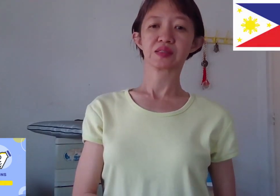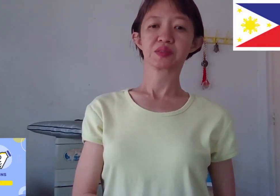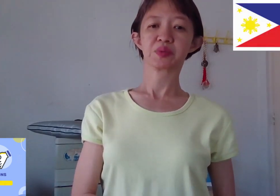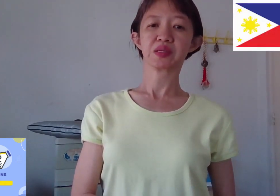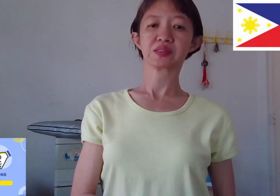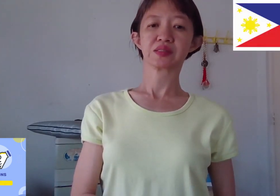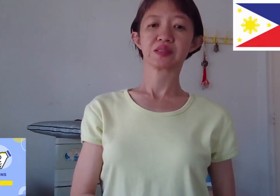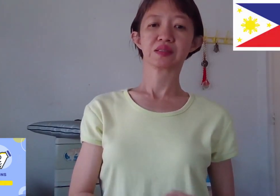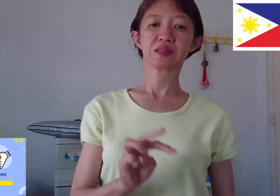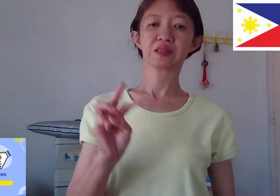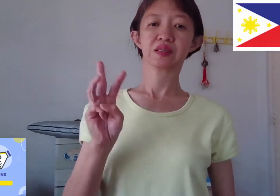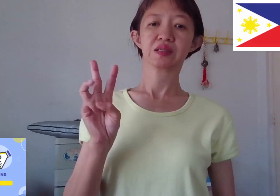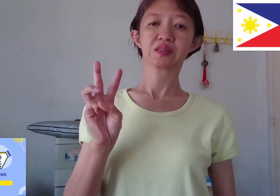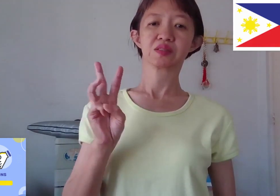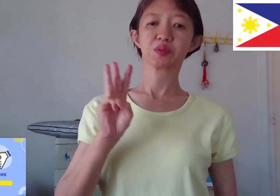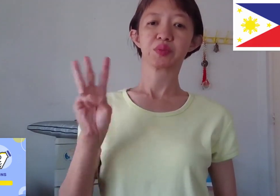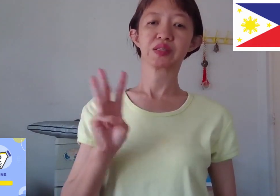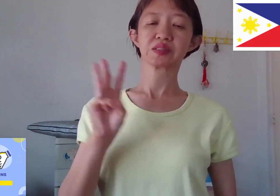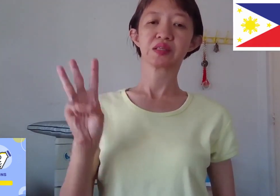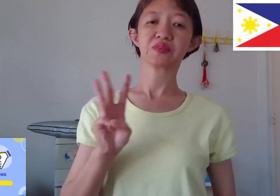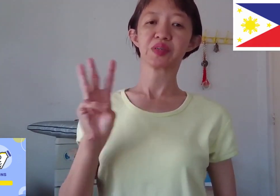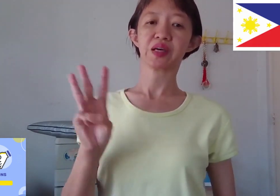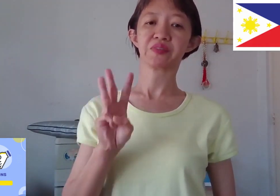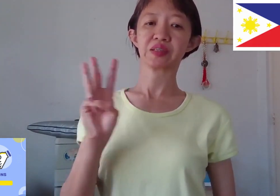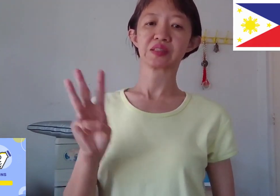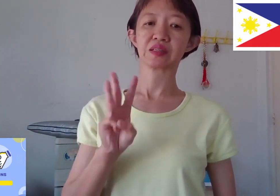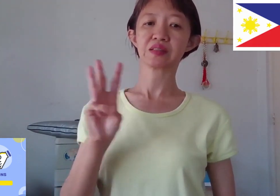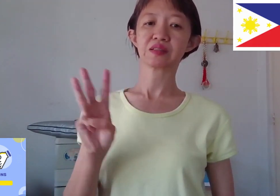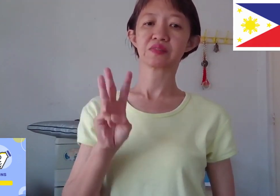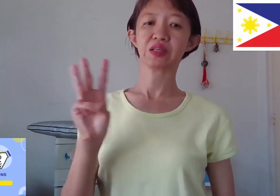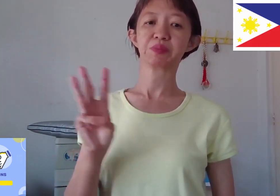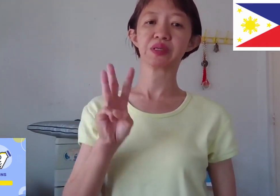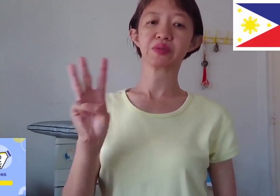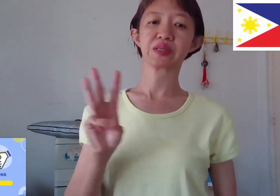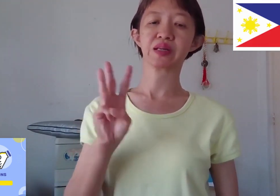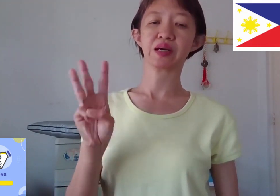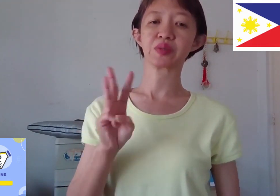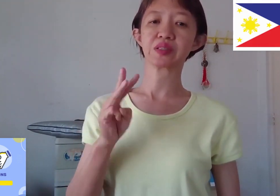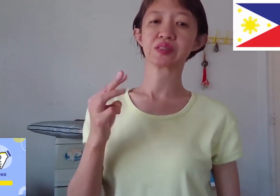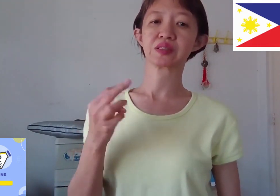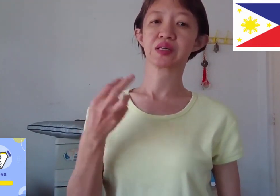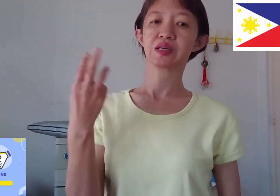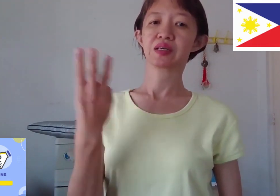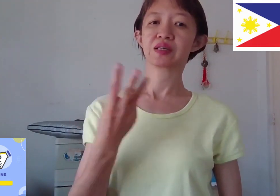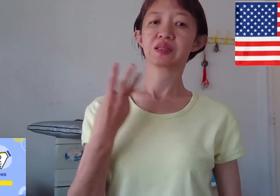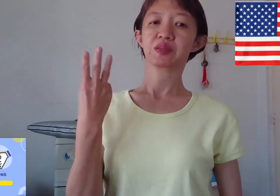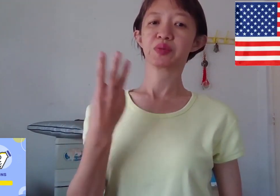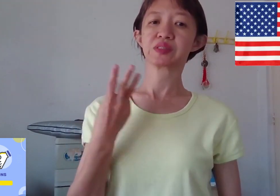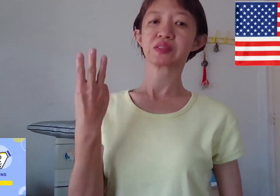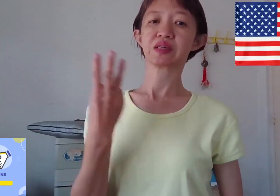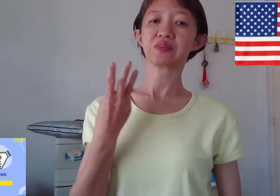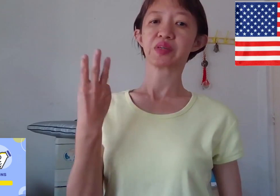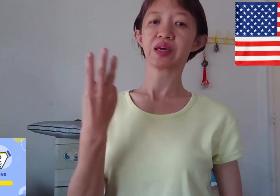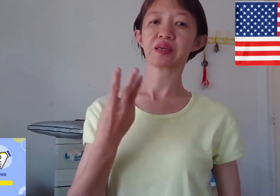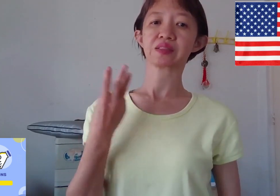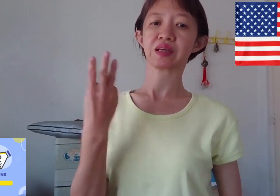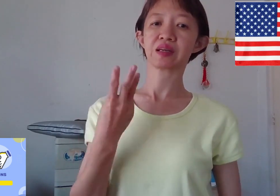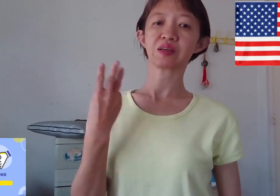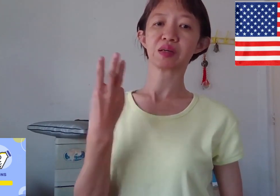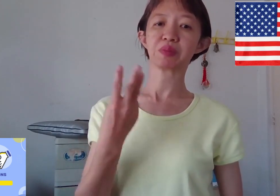Next, Wednesday. So Wednesday for FSL, Filipino Sign Language. Wednesday for ASL, or